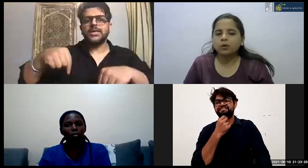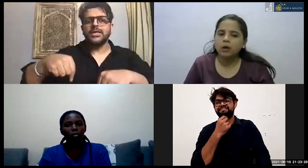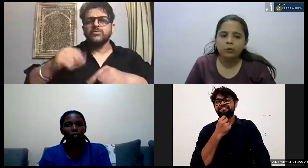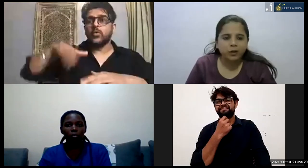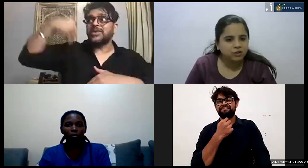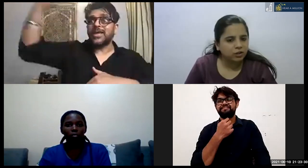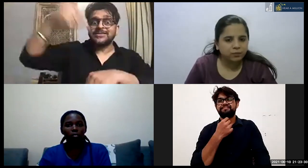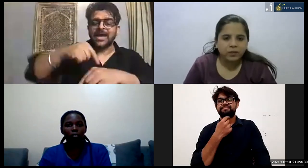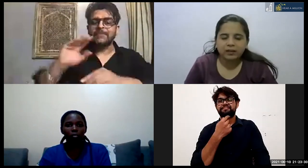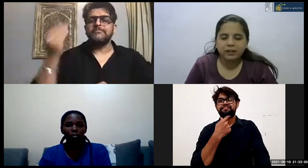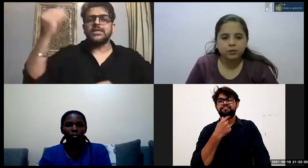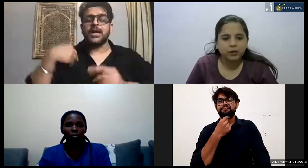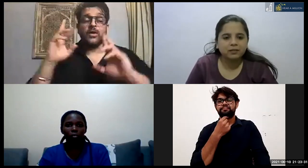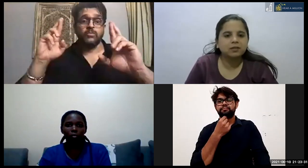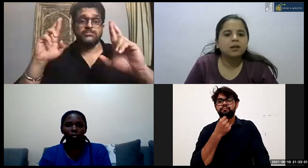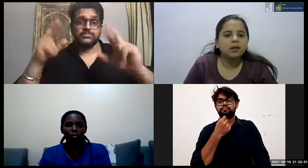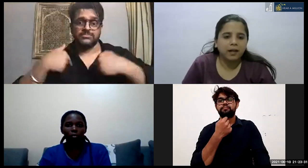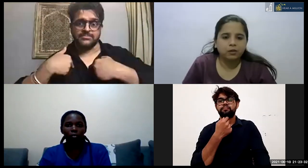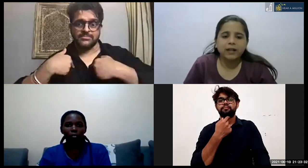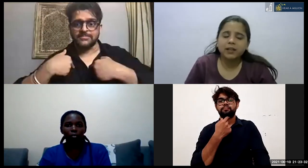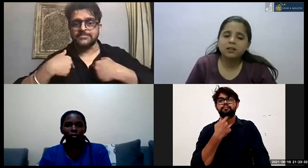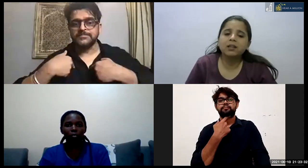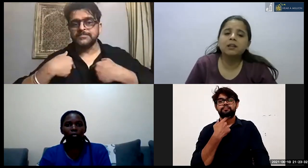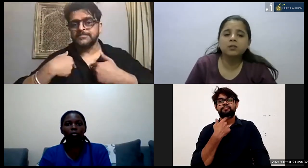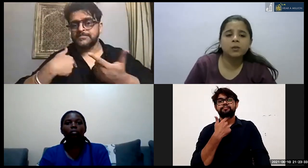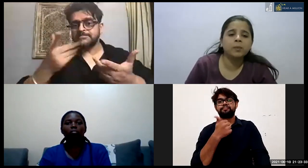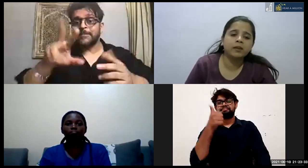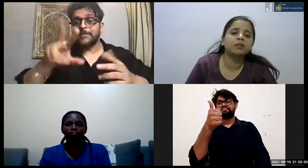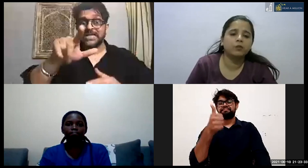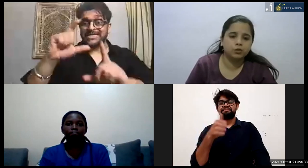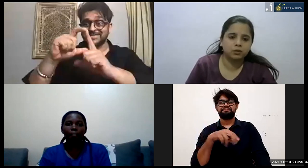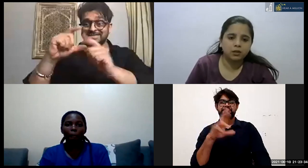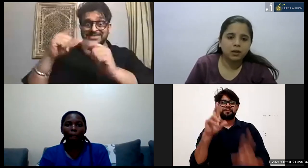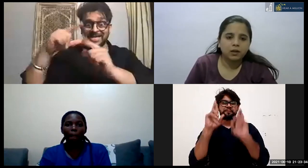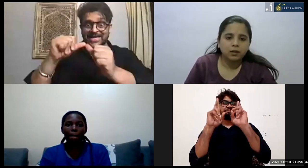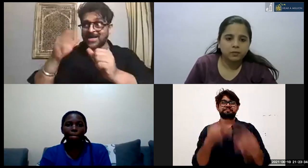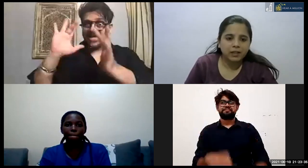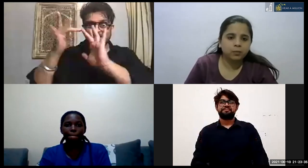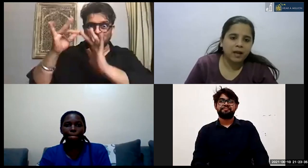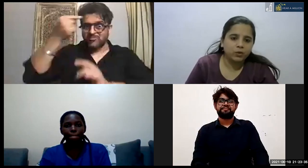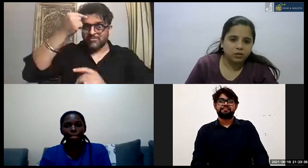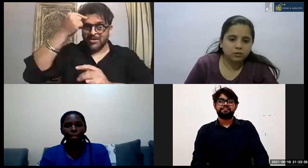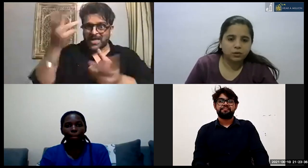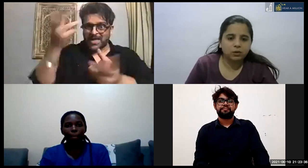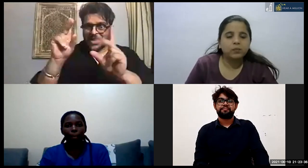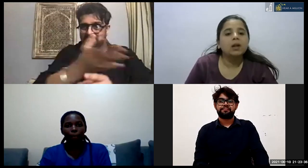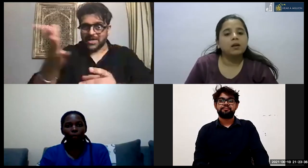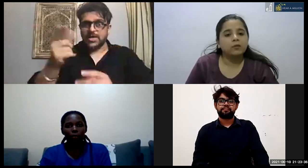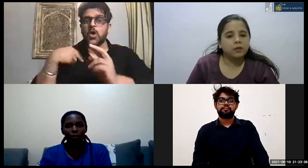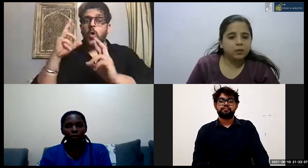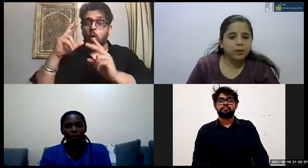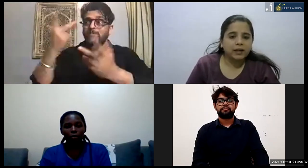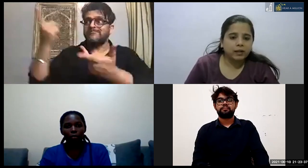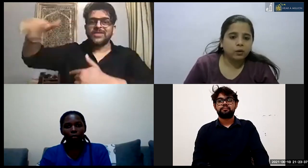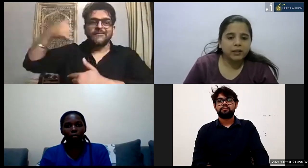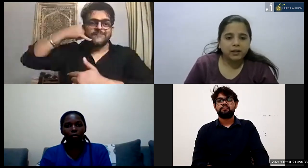they don't know how to teach their students right now. I think things will be better in the future. That's my vision. So if